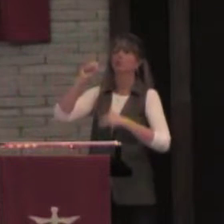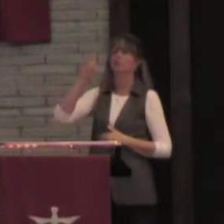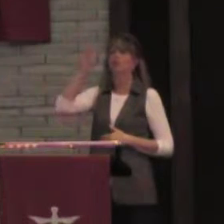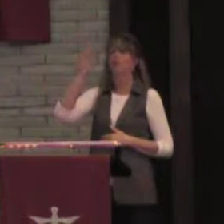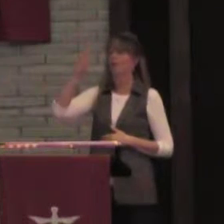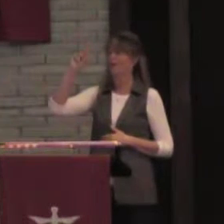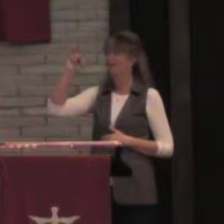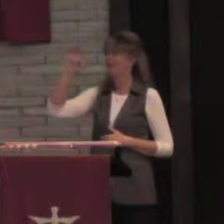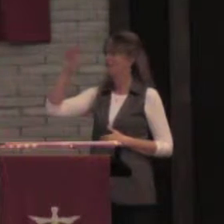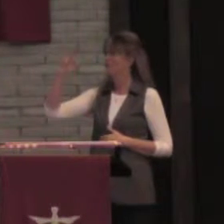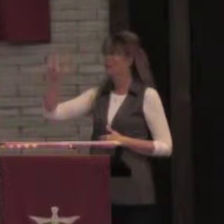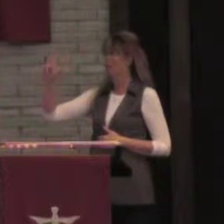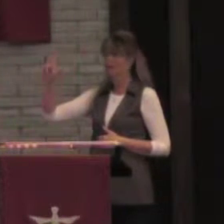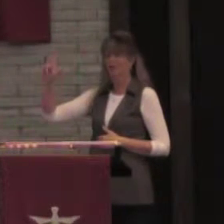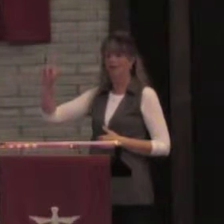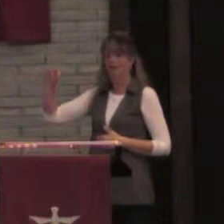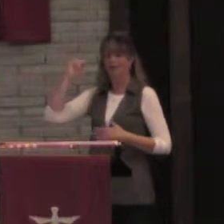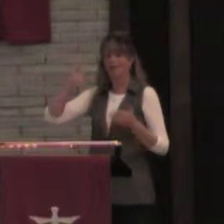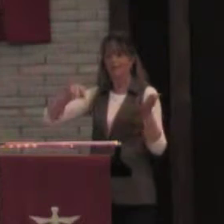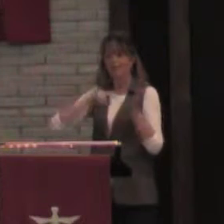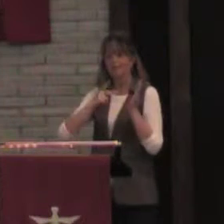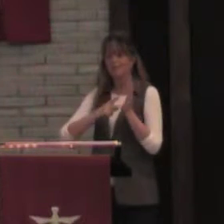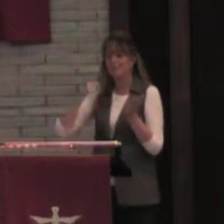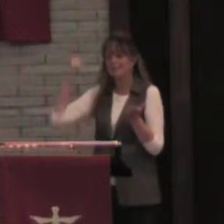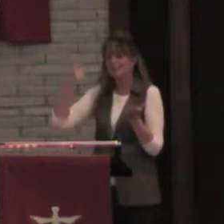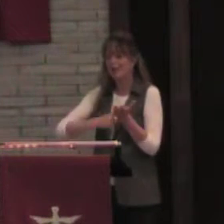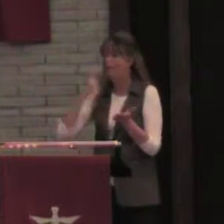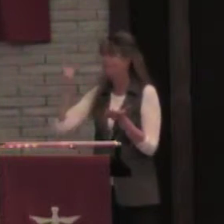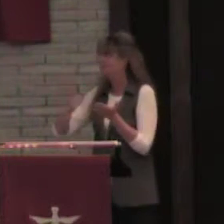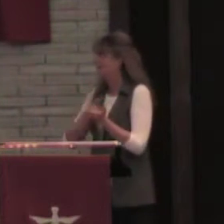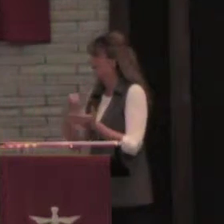So like God is not normal. He's above normal. That means he's supernatural.